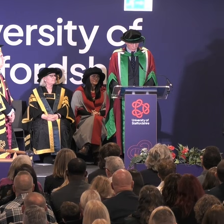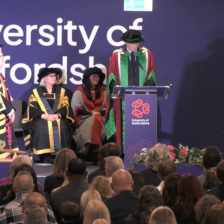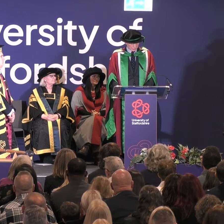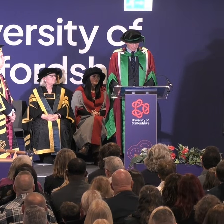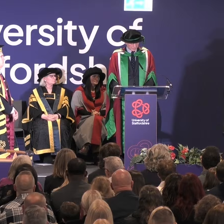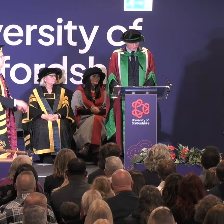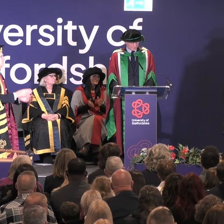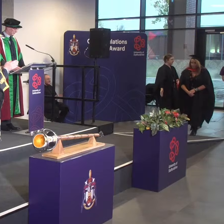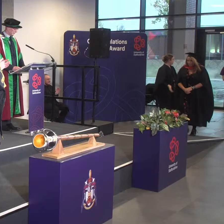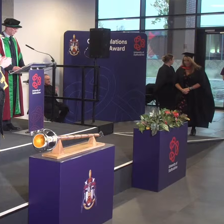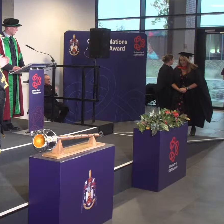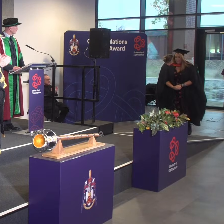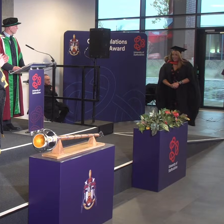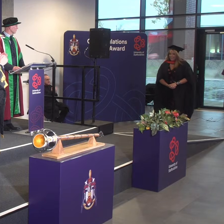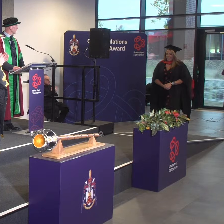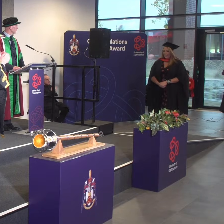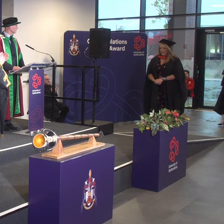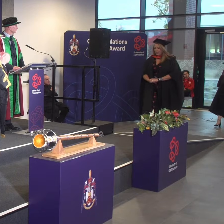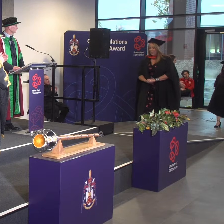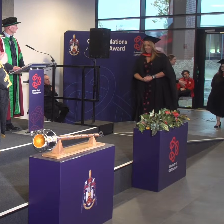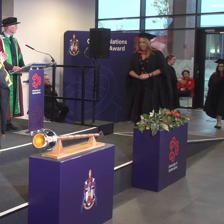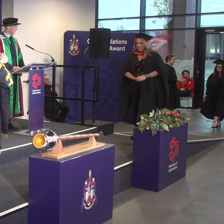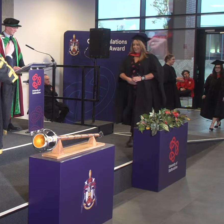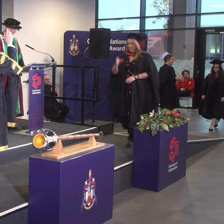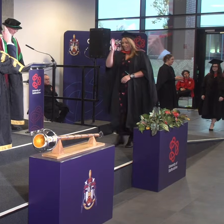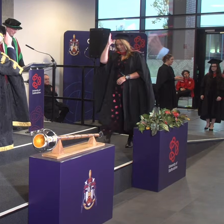Stacey Dawson.